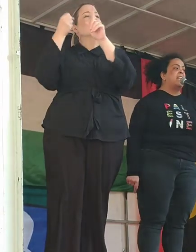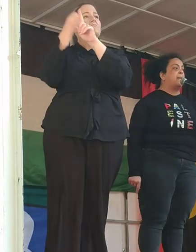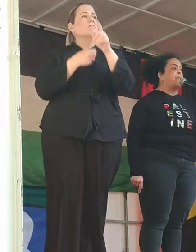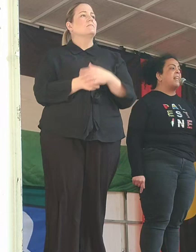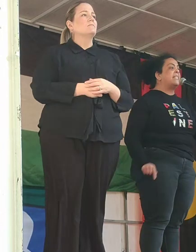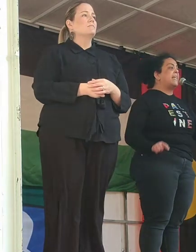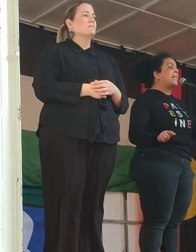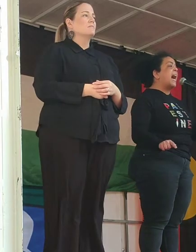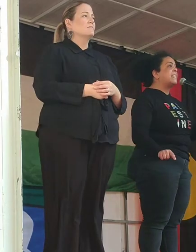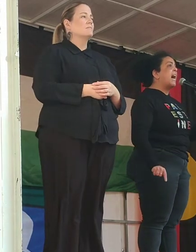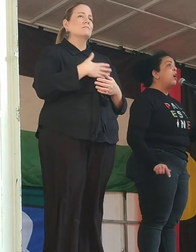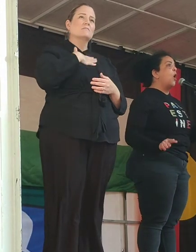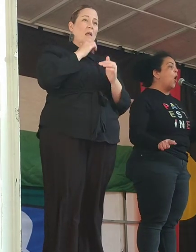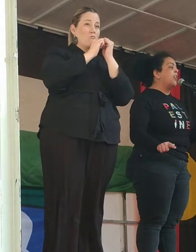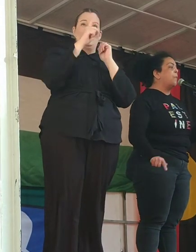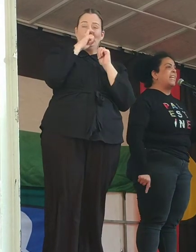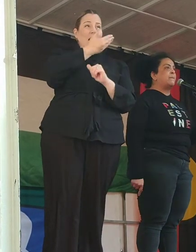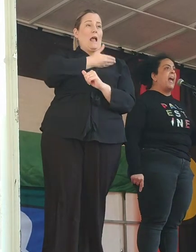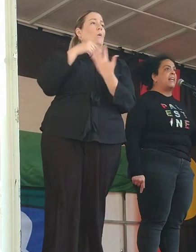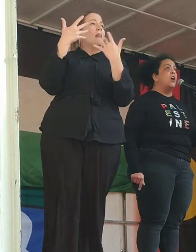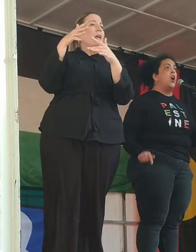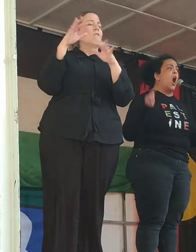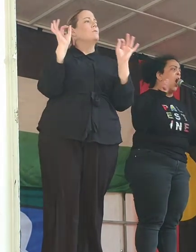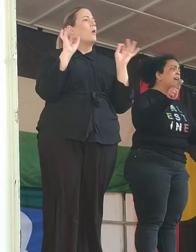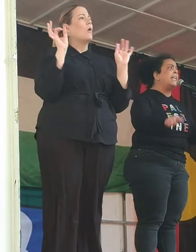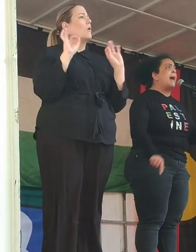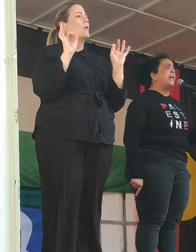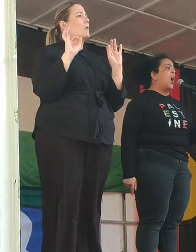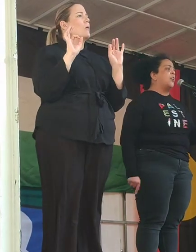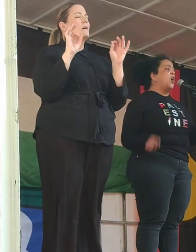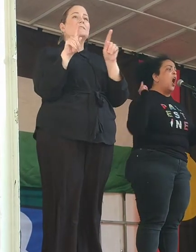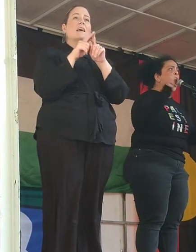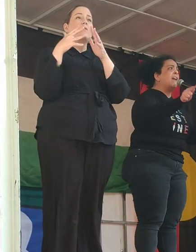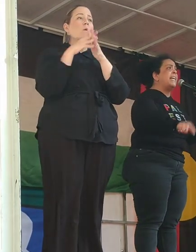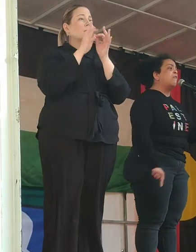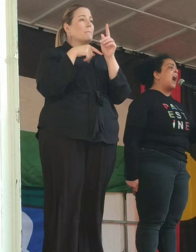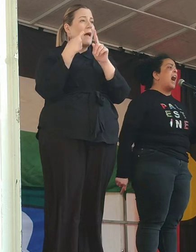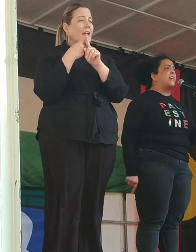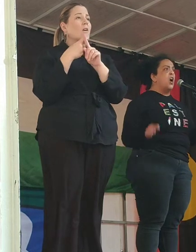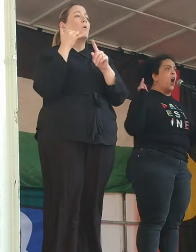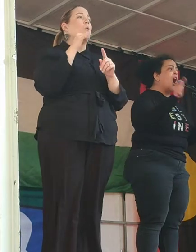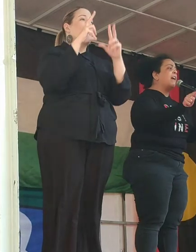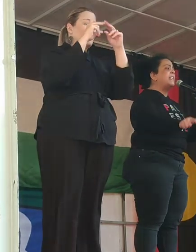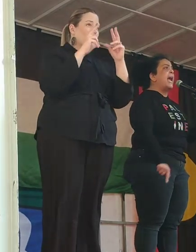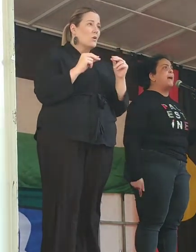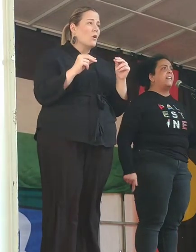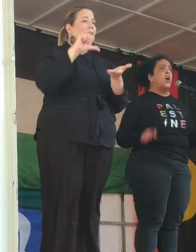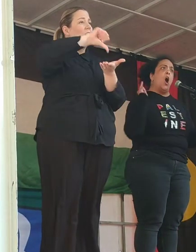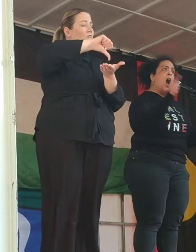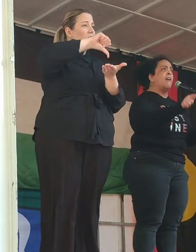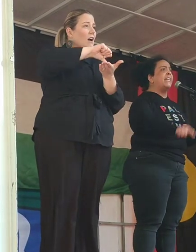sisters and brothers in Gaza or the West Bank, or in Lebanon, or in Iran, or in